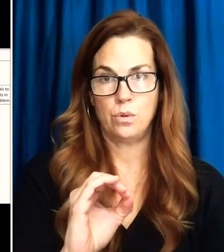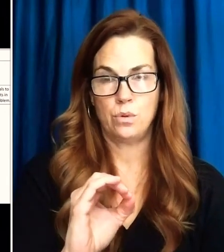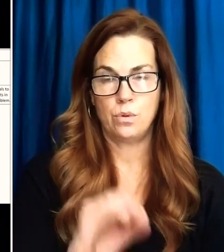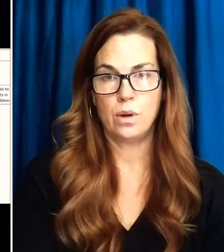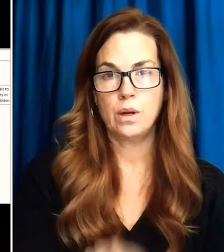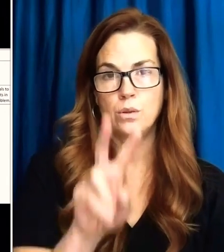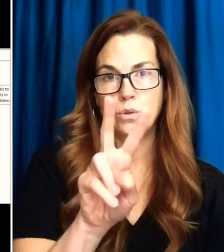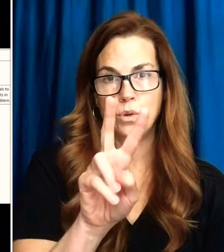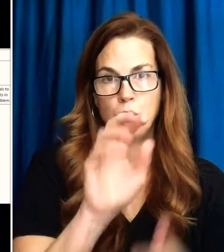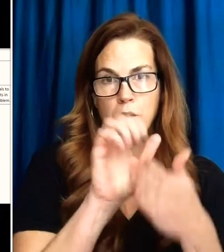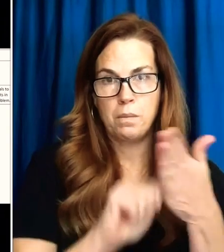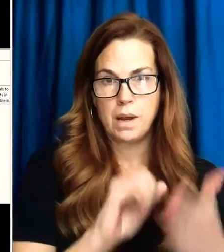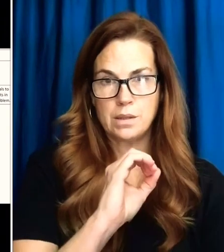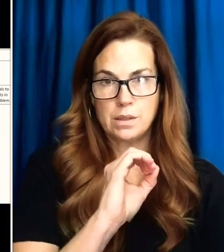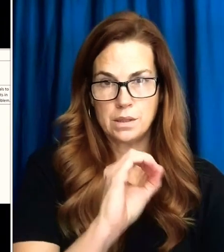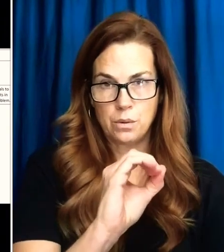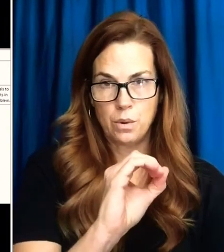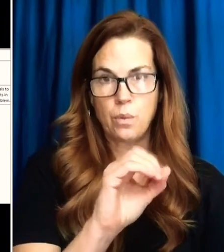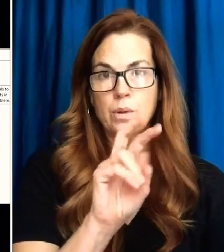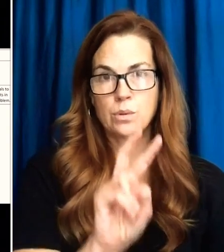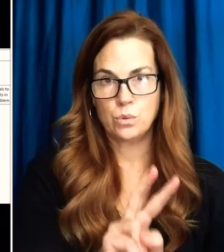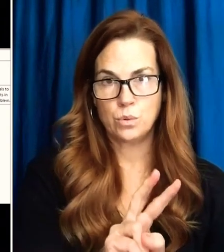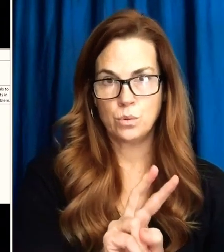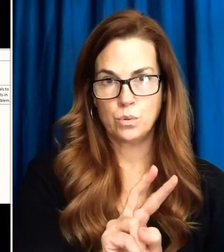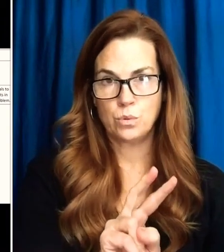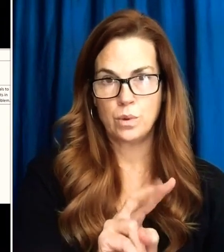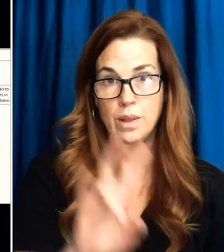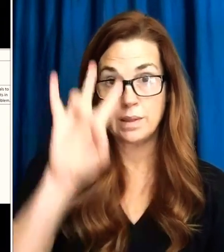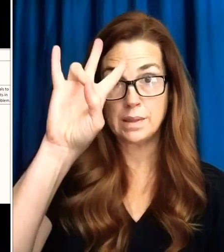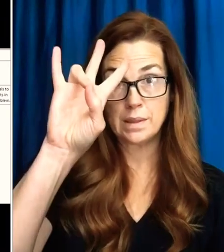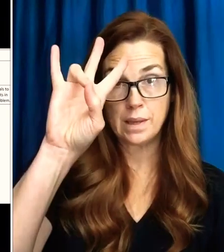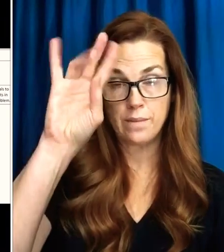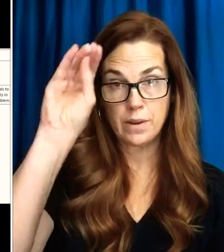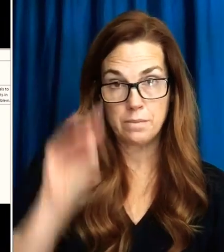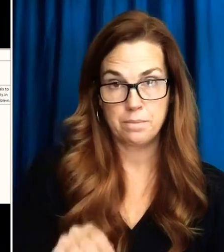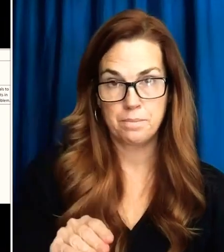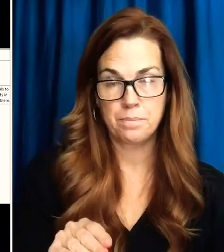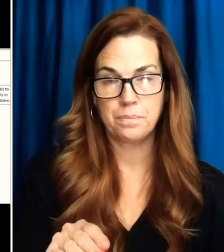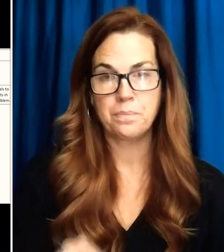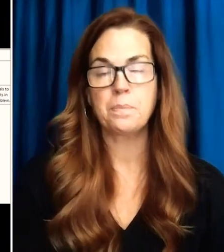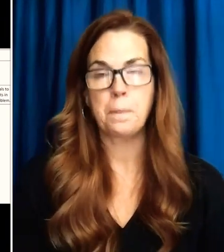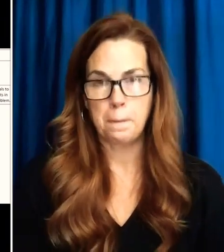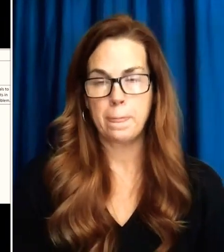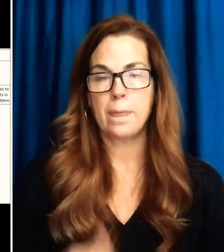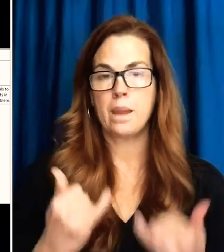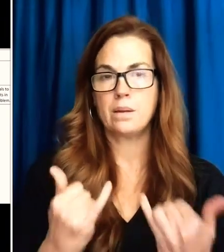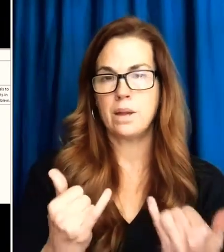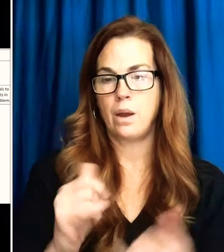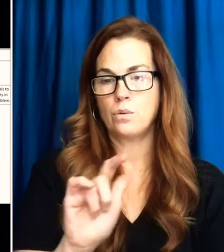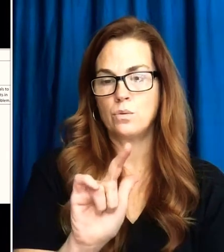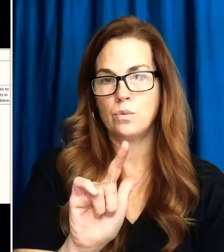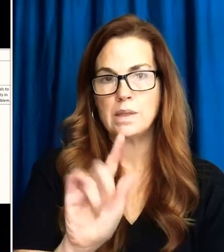my 7. So how many times does 20 go into 27? Well, it goes in once.